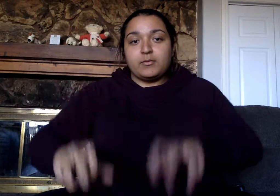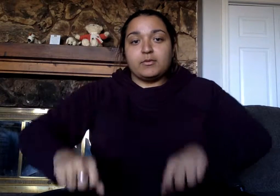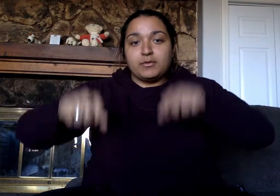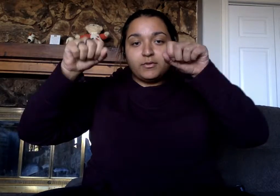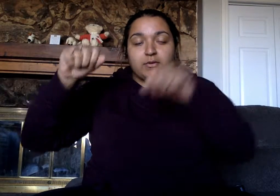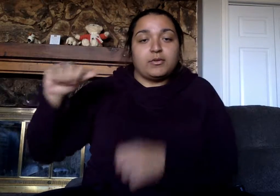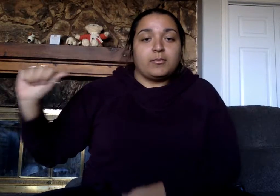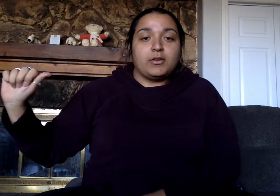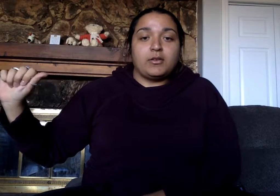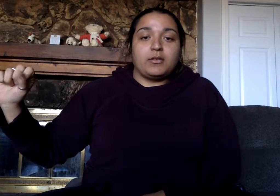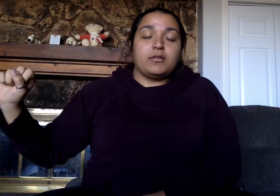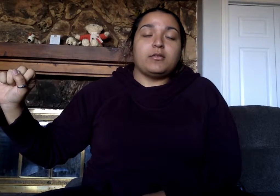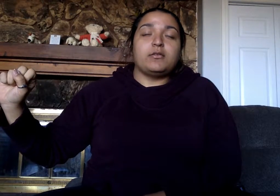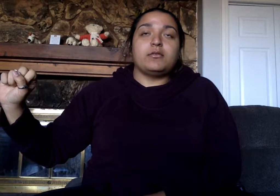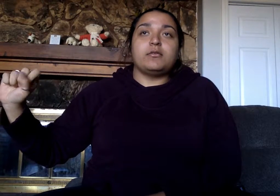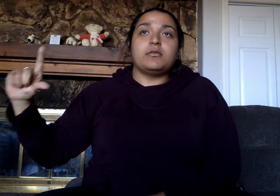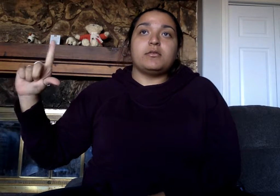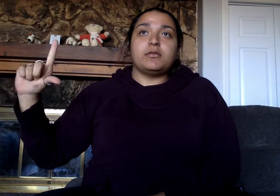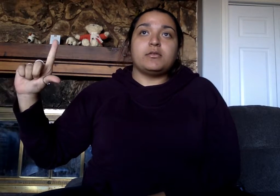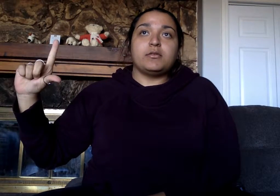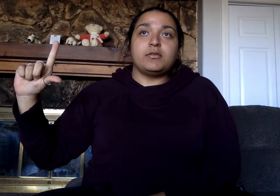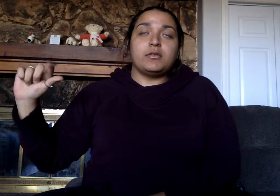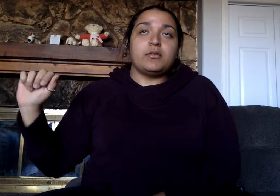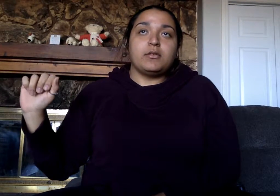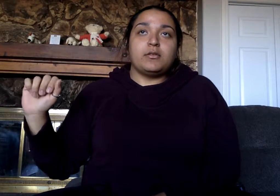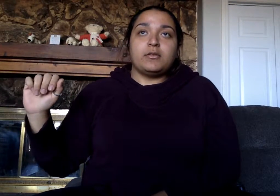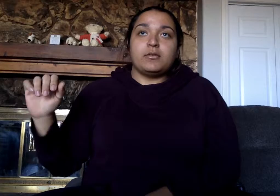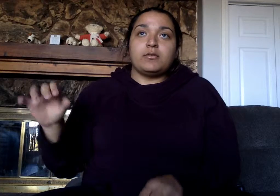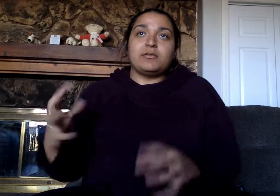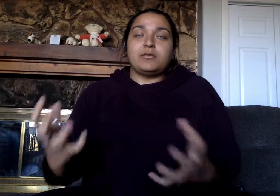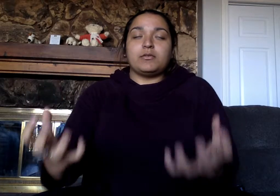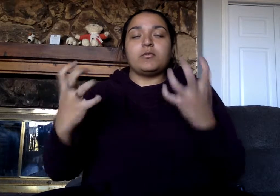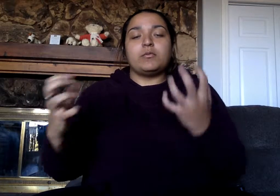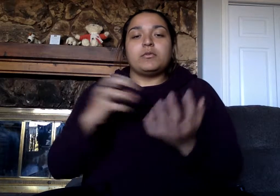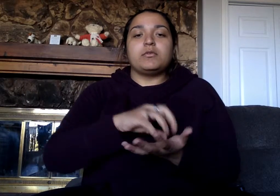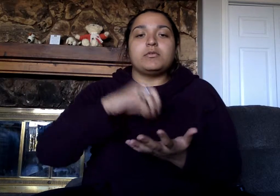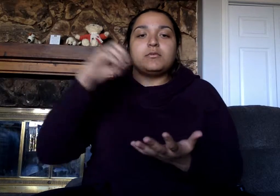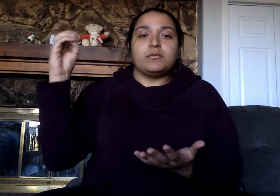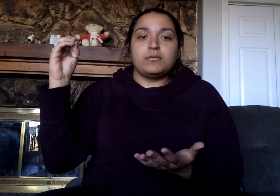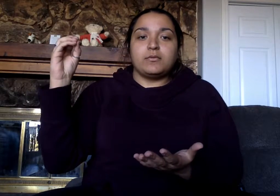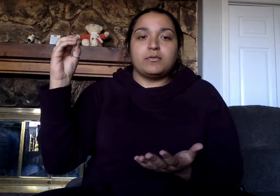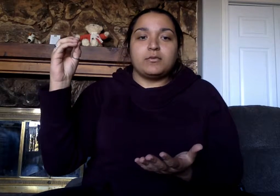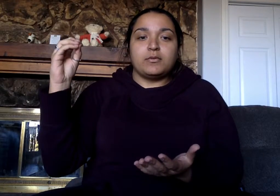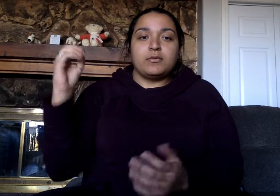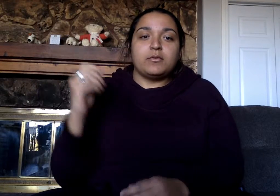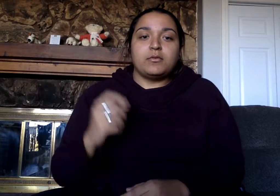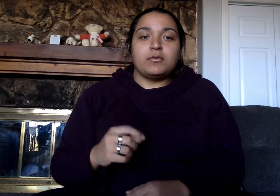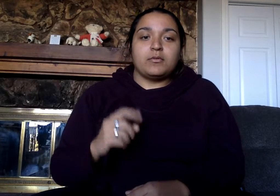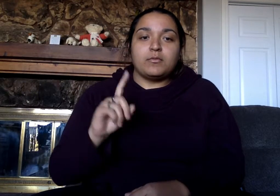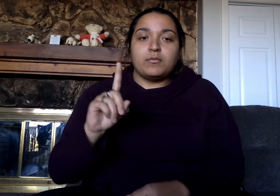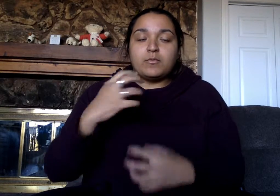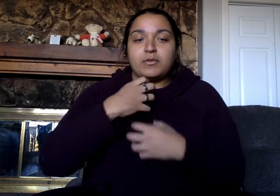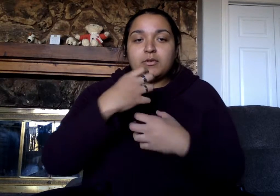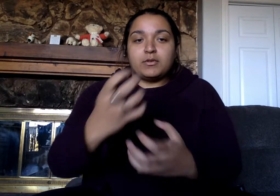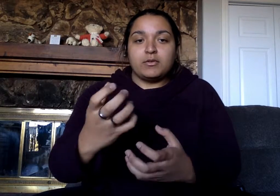to upgrade, this is how much your trip is going to cost. Gotcha. It's like, it's super cool. That's awesome. So I'm actually, it's so funny, this one